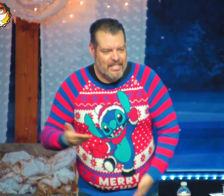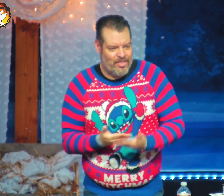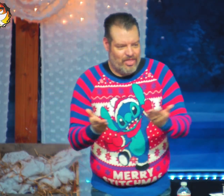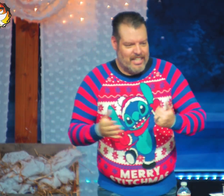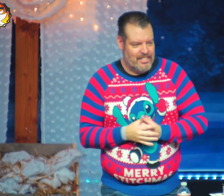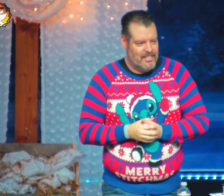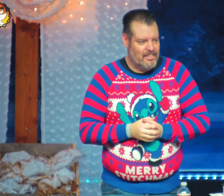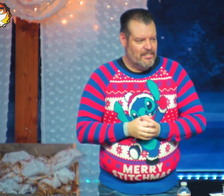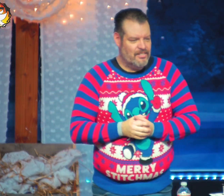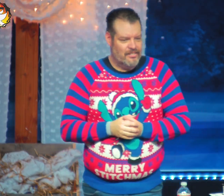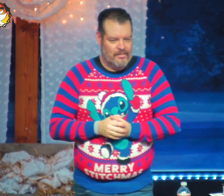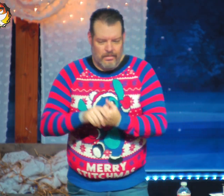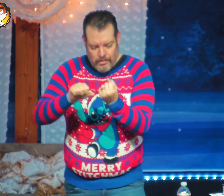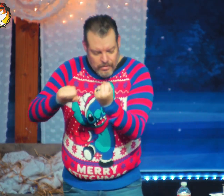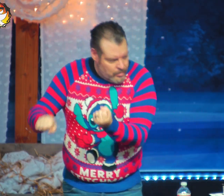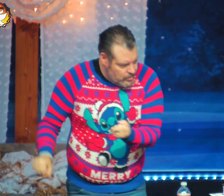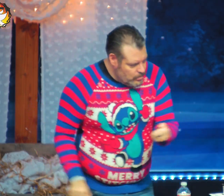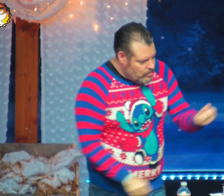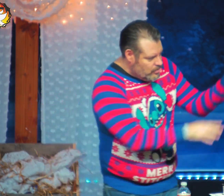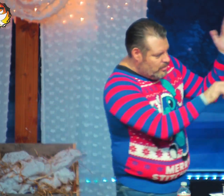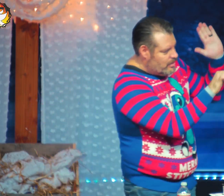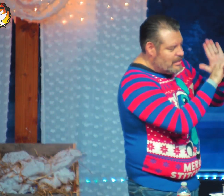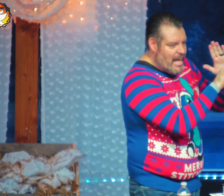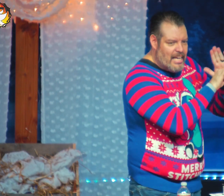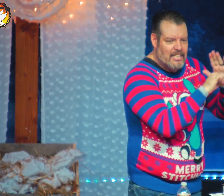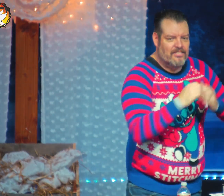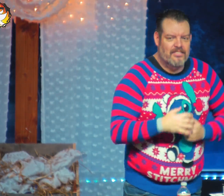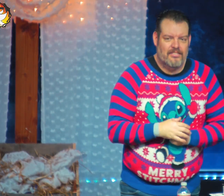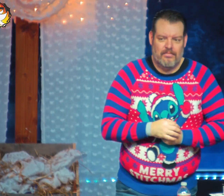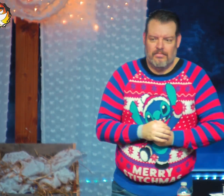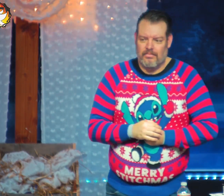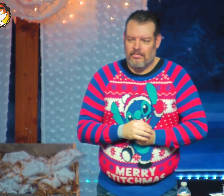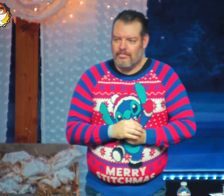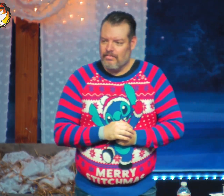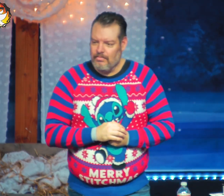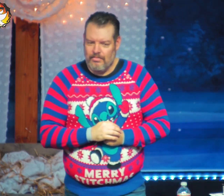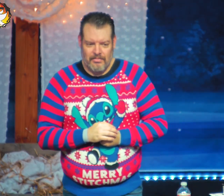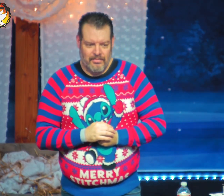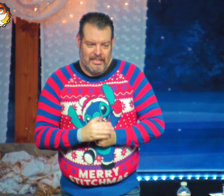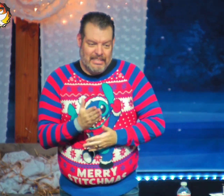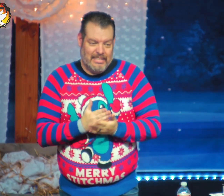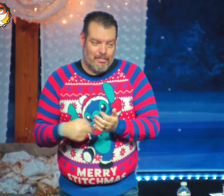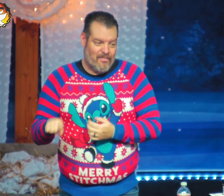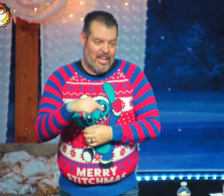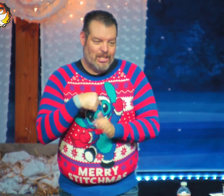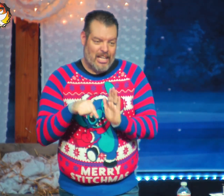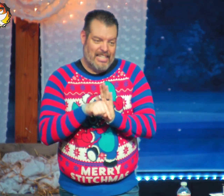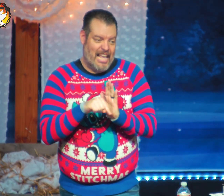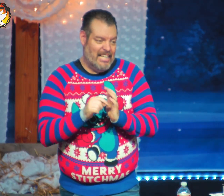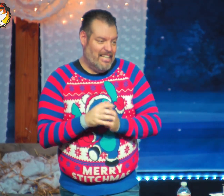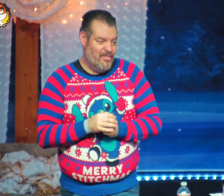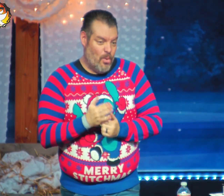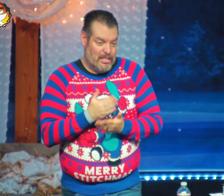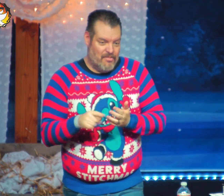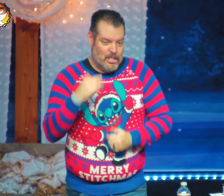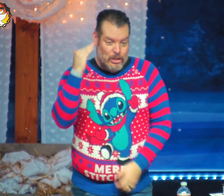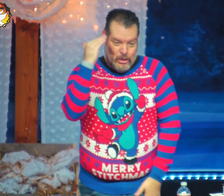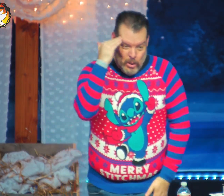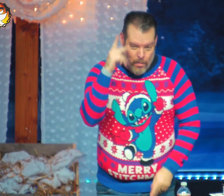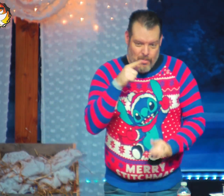Take the negativity, turn it around, and think about some good things. Things that are lovely, things that are excellent, things that are right,